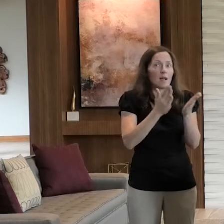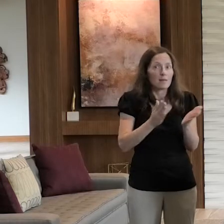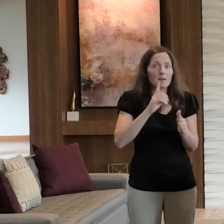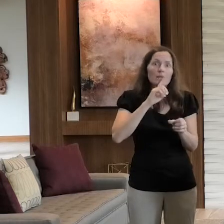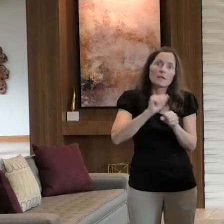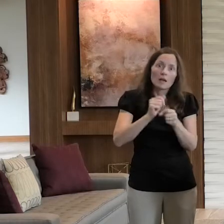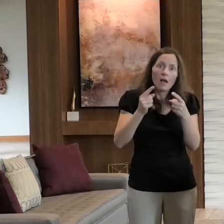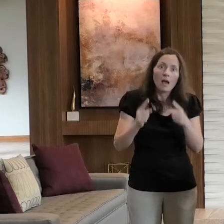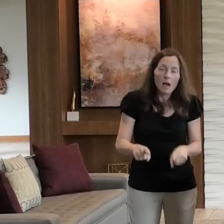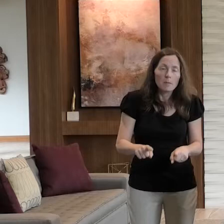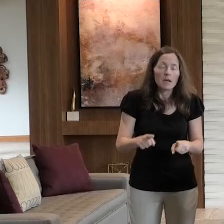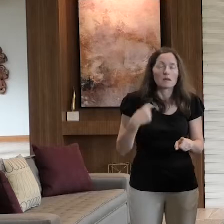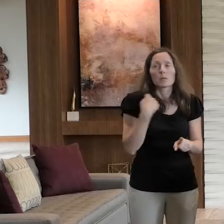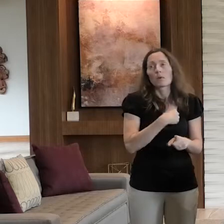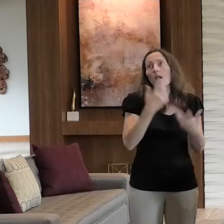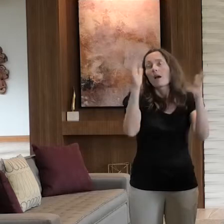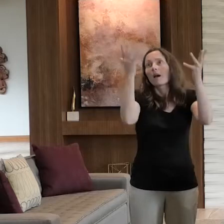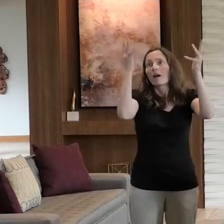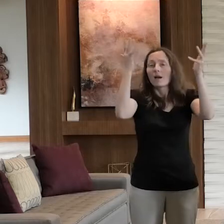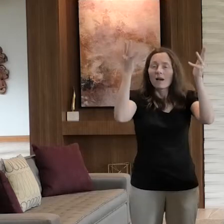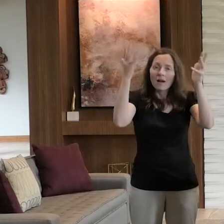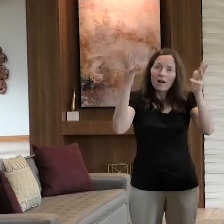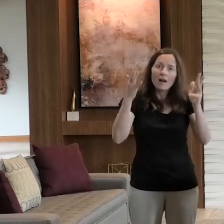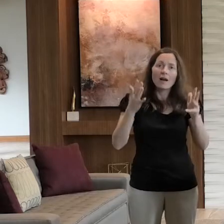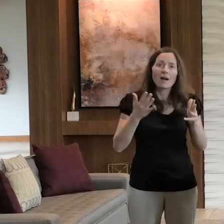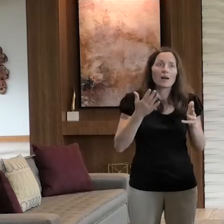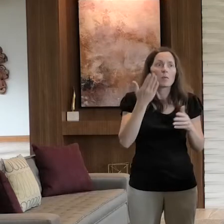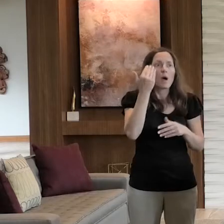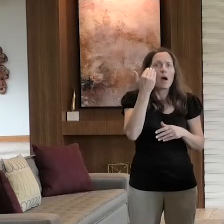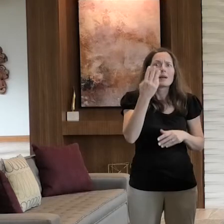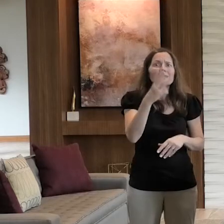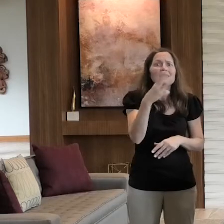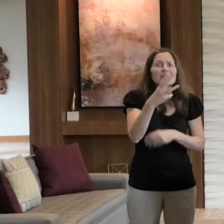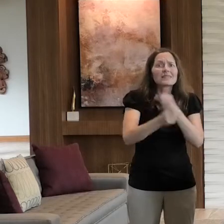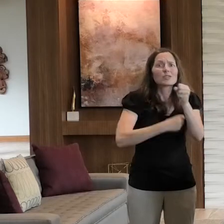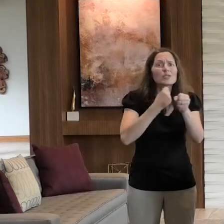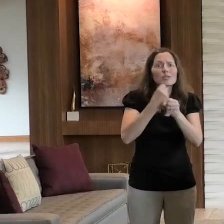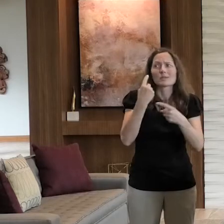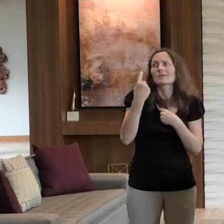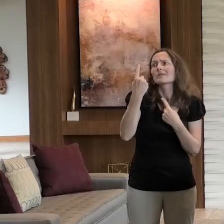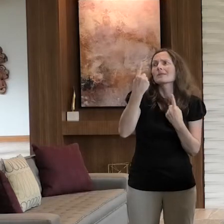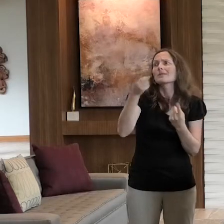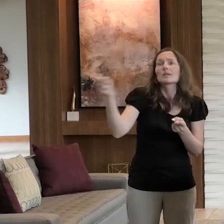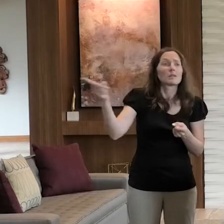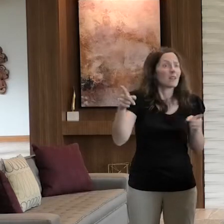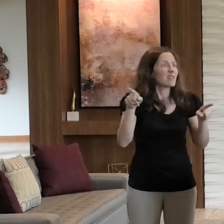16 years of working on something, every little bit that comes to fruition is exciting. But,